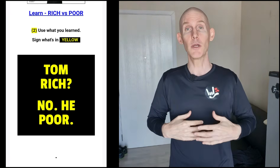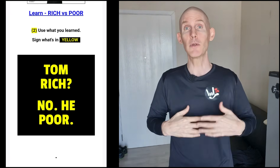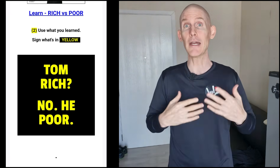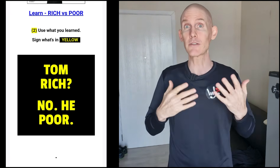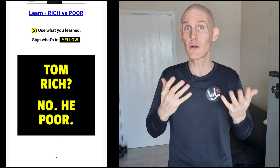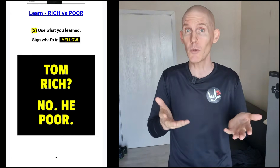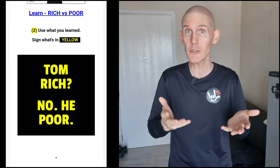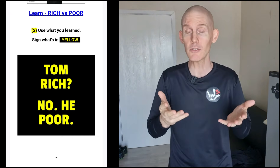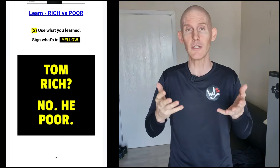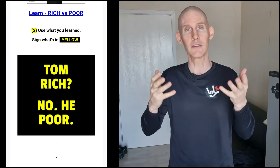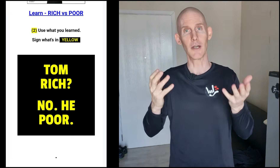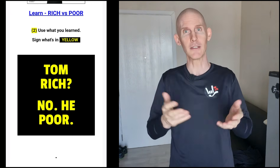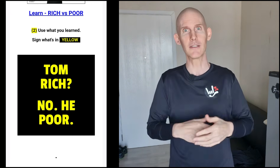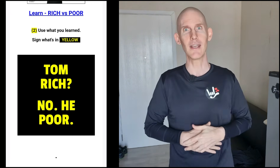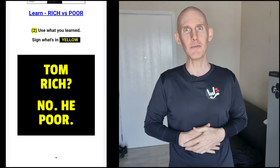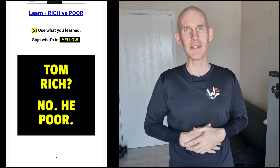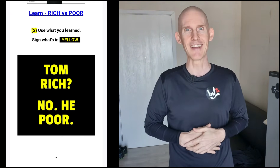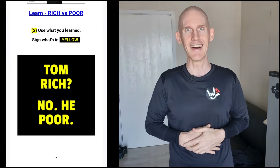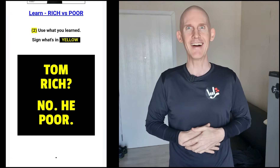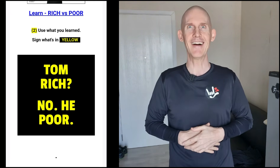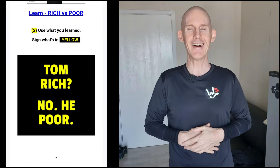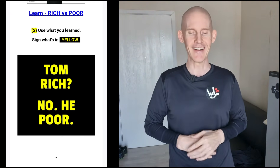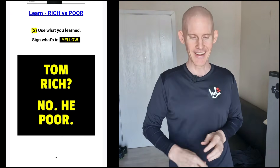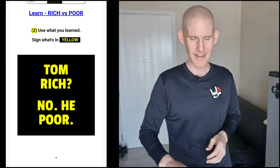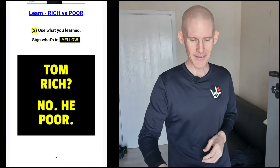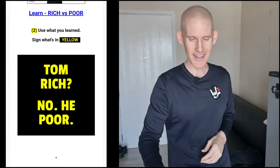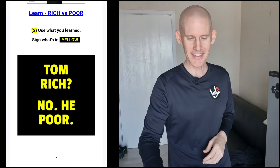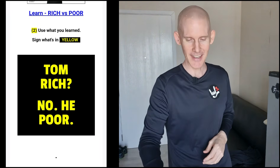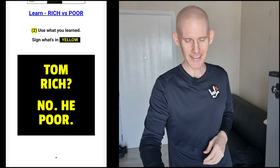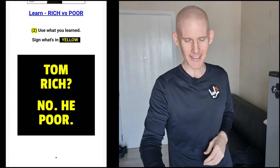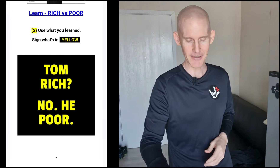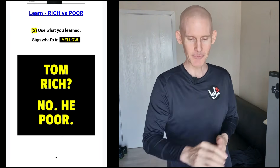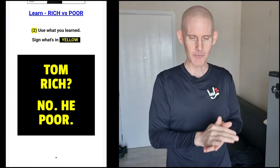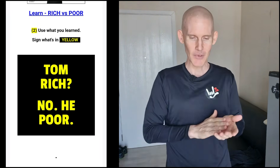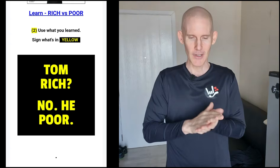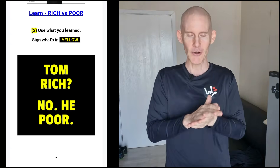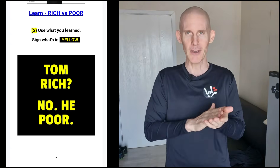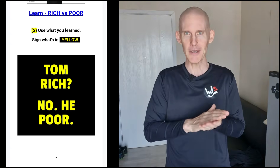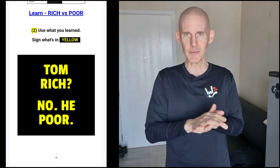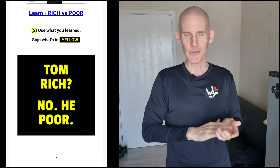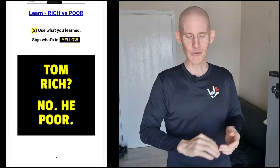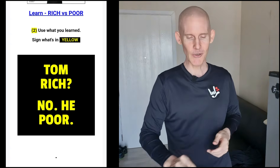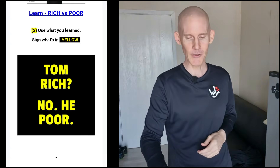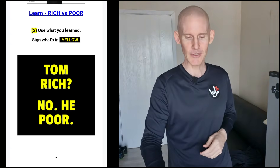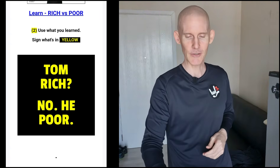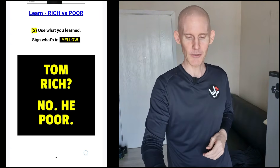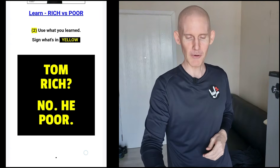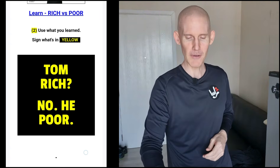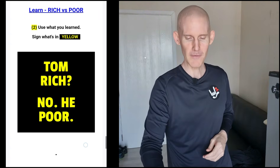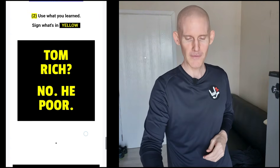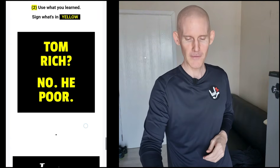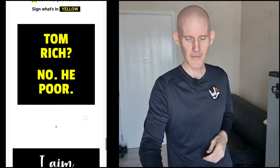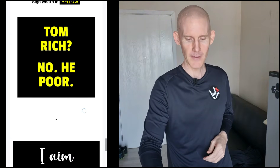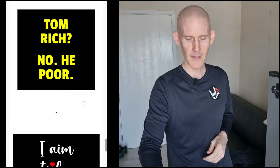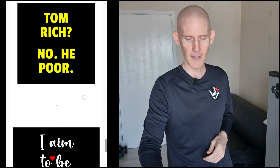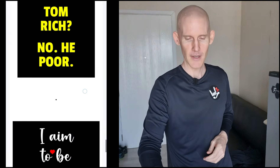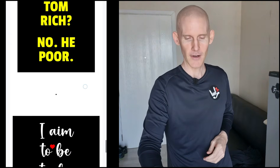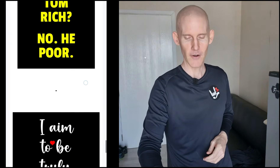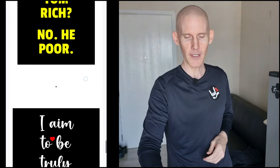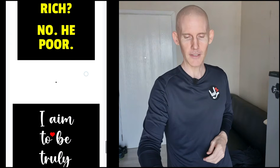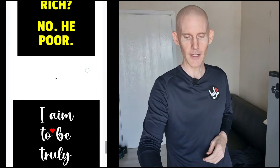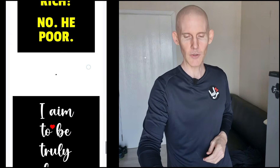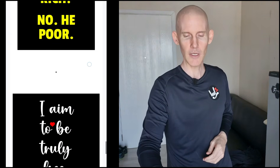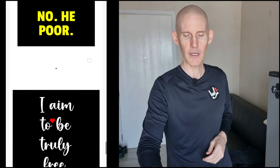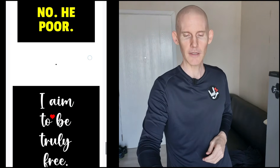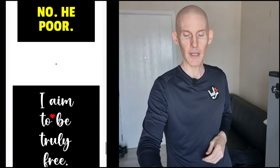and still be able to ask a question and sign a statement. Fantastic. Okay, so let's scroll.